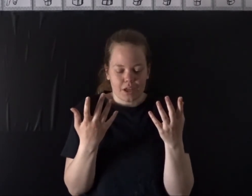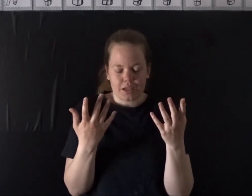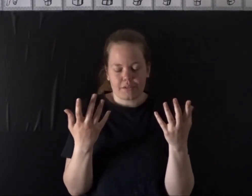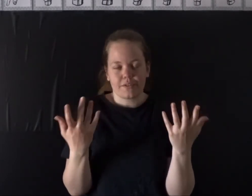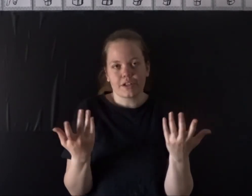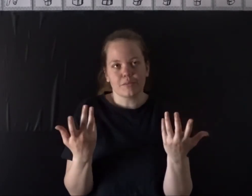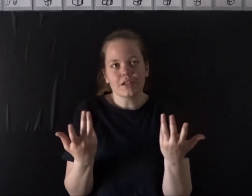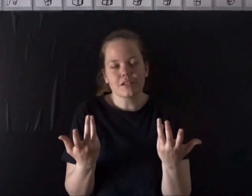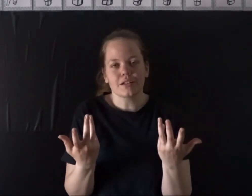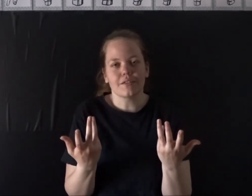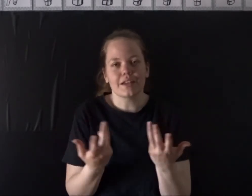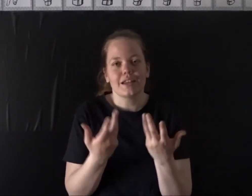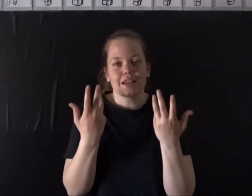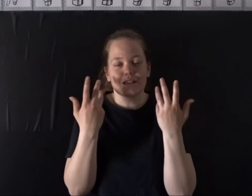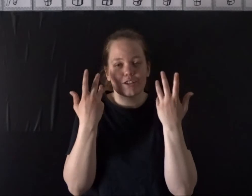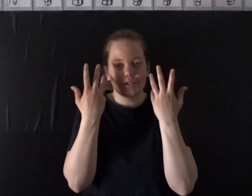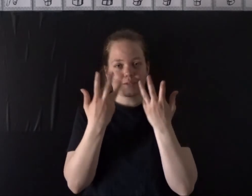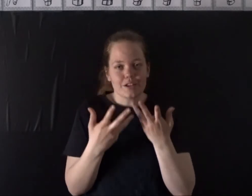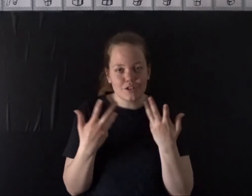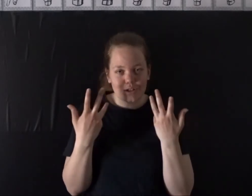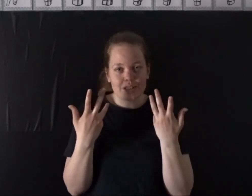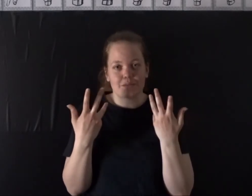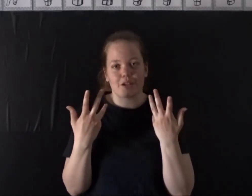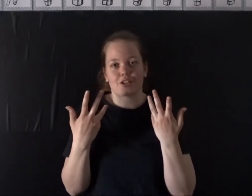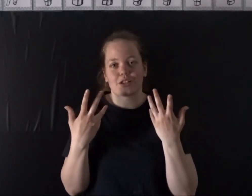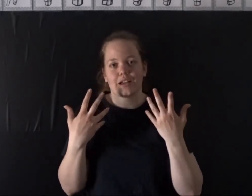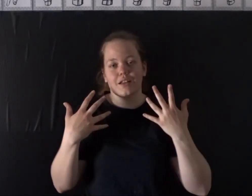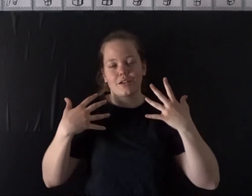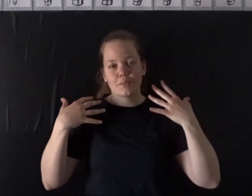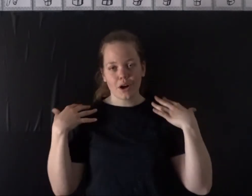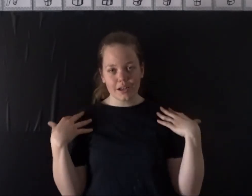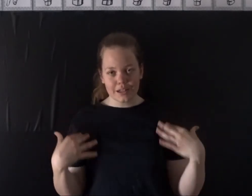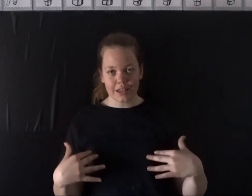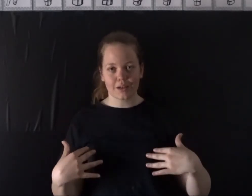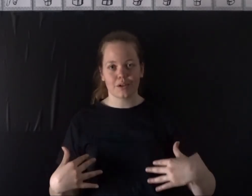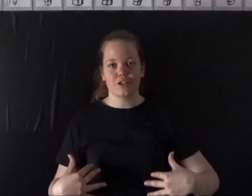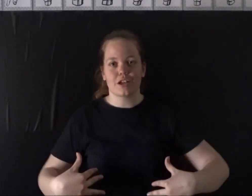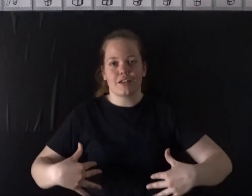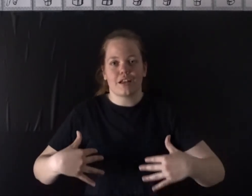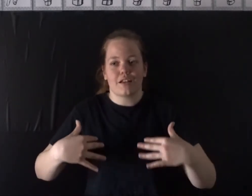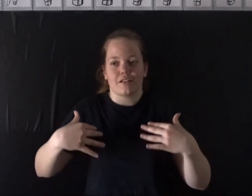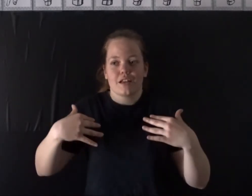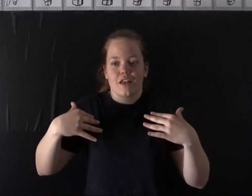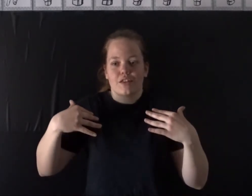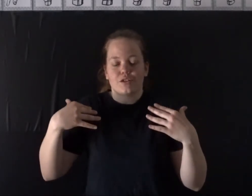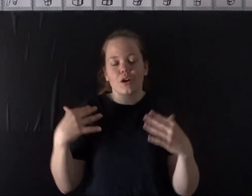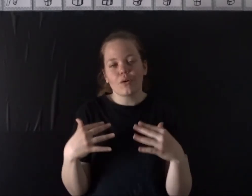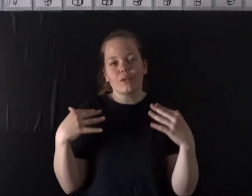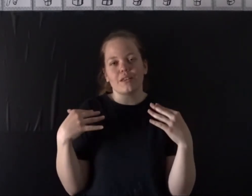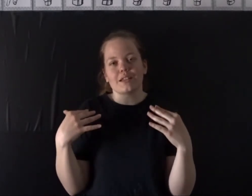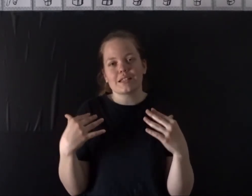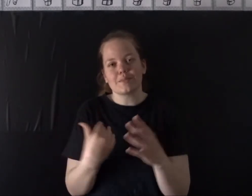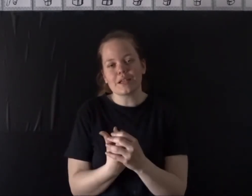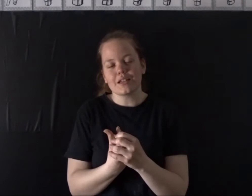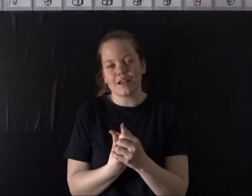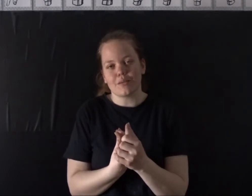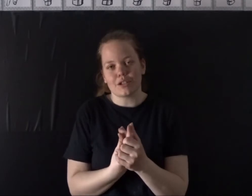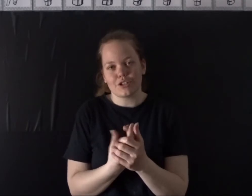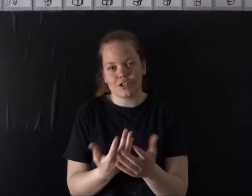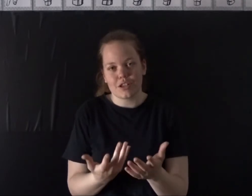kind of a fundamental of it is your facial expression and your body language and the tone and the speed at which you're